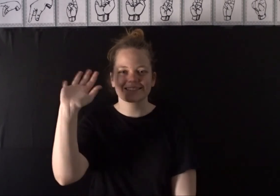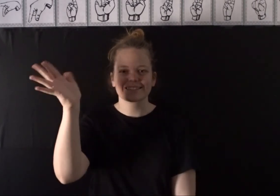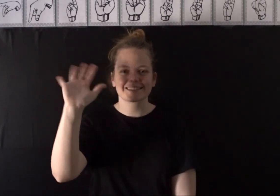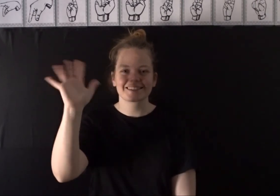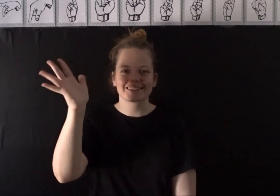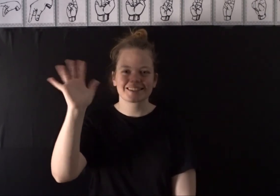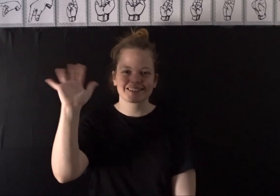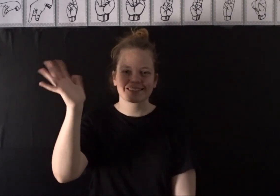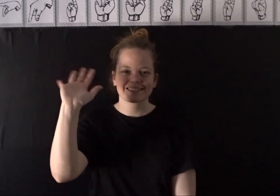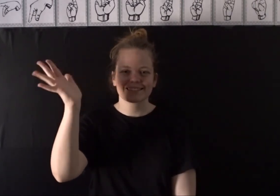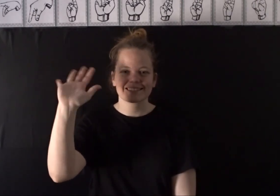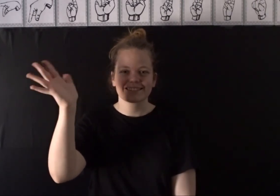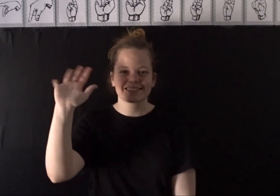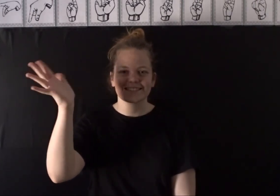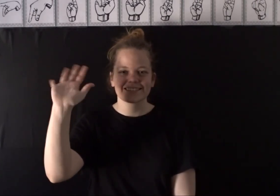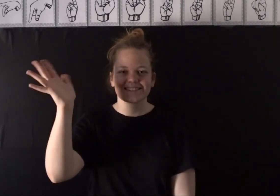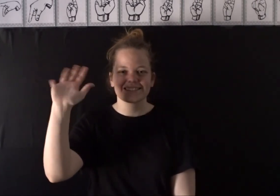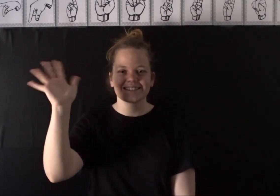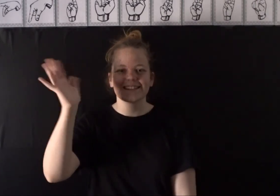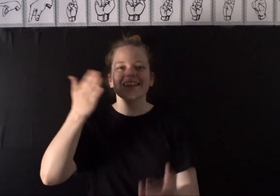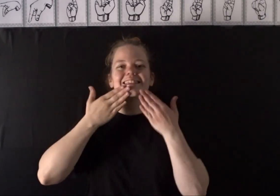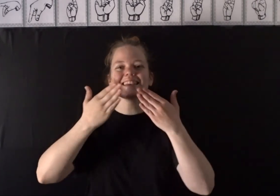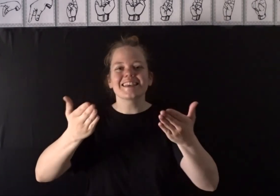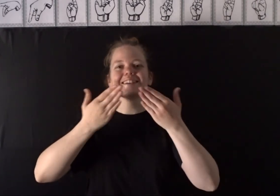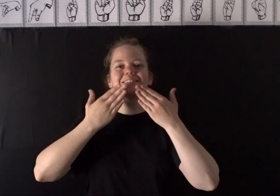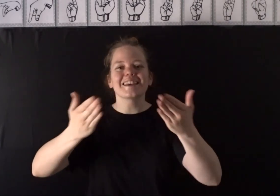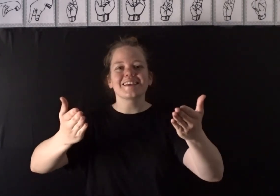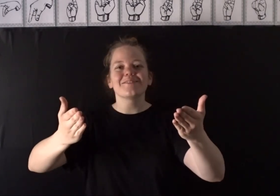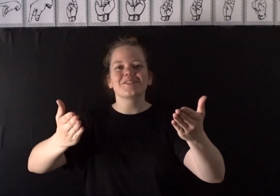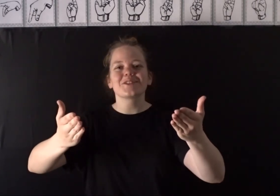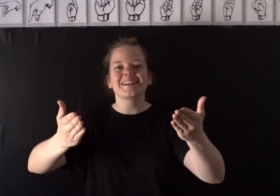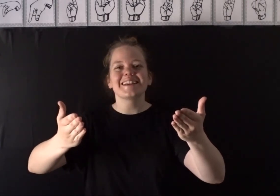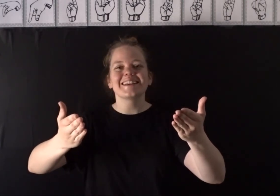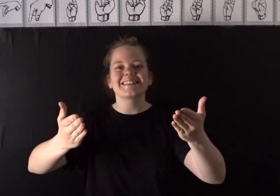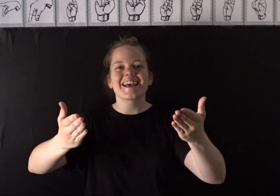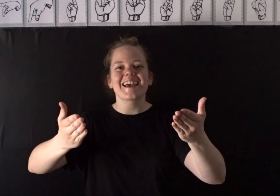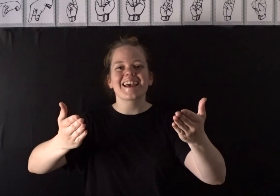Thank you for joining today!